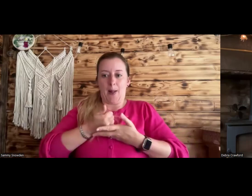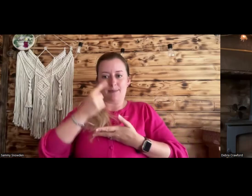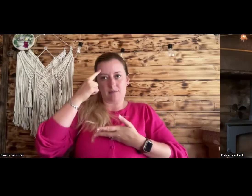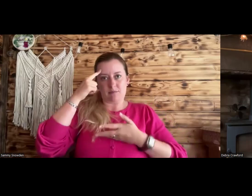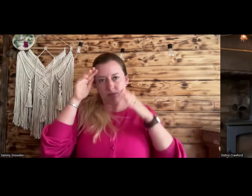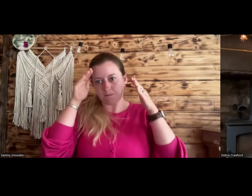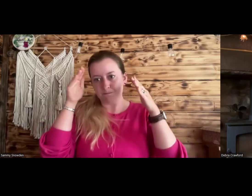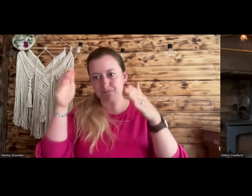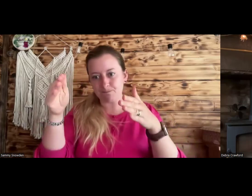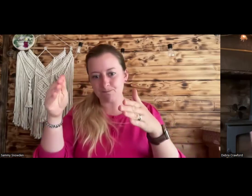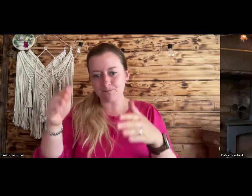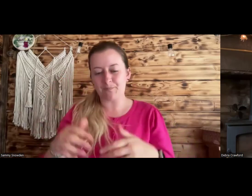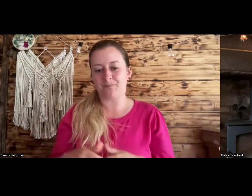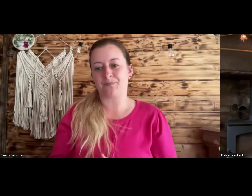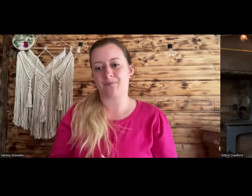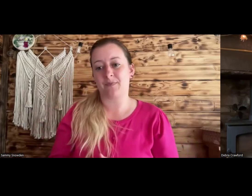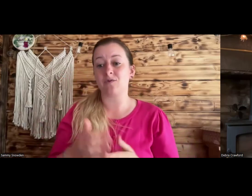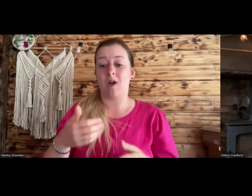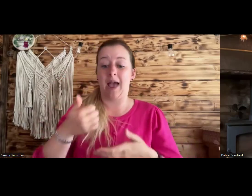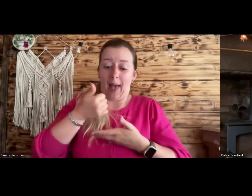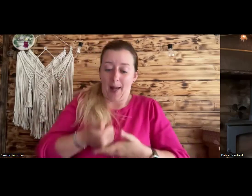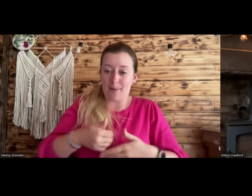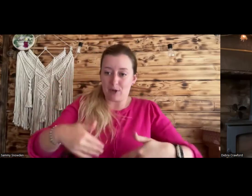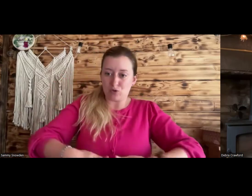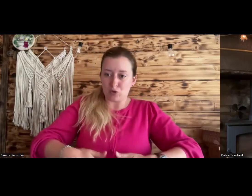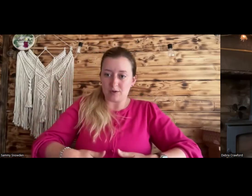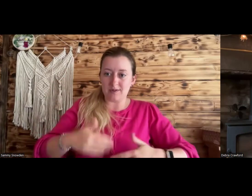healthy gut, which I know I need, but also mental alertness too.